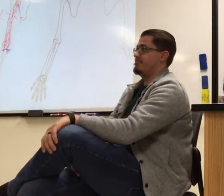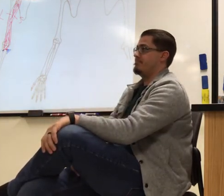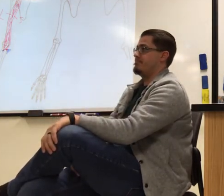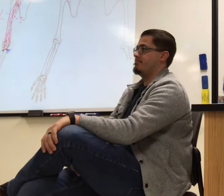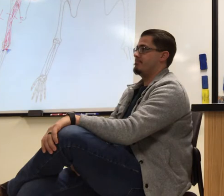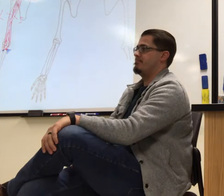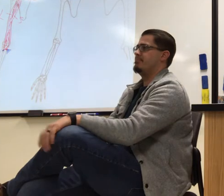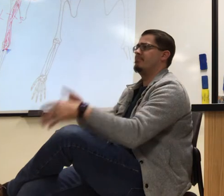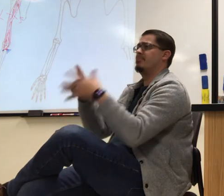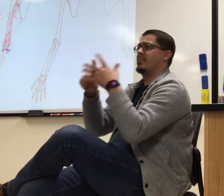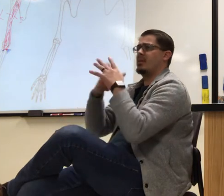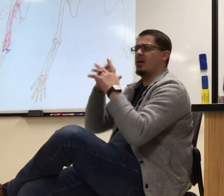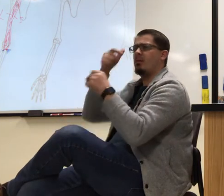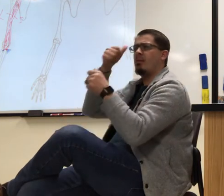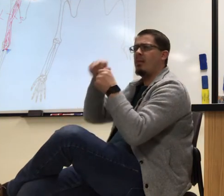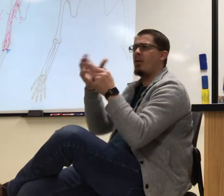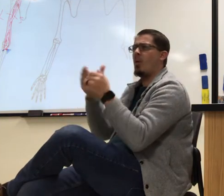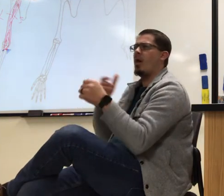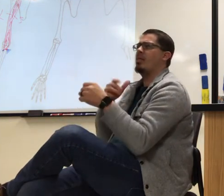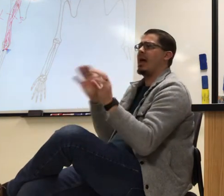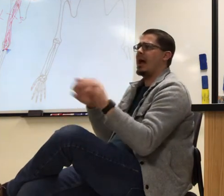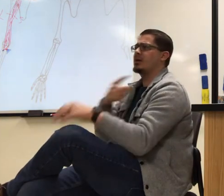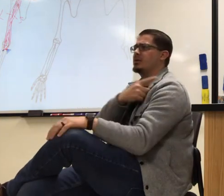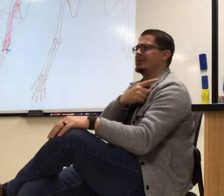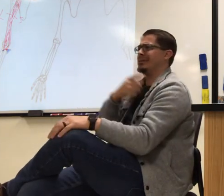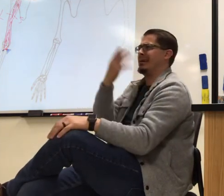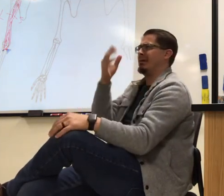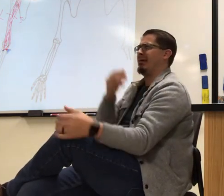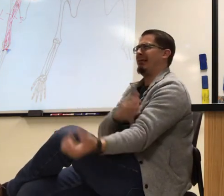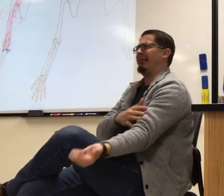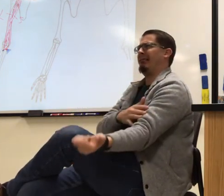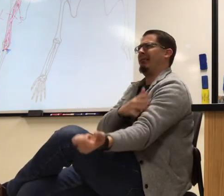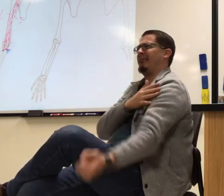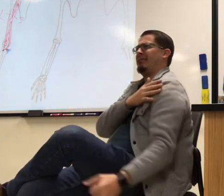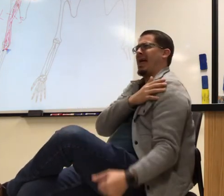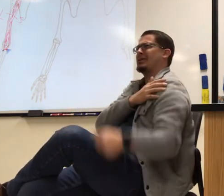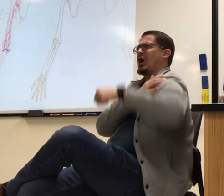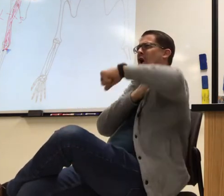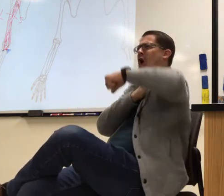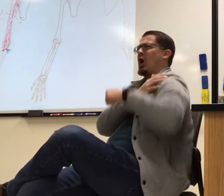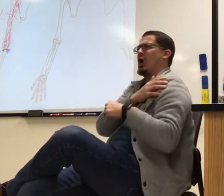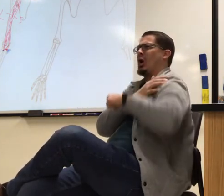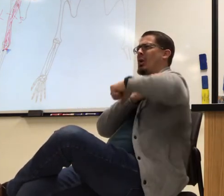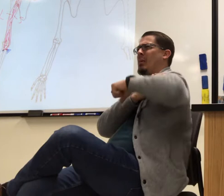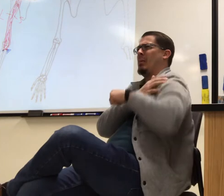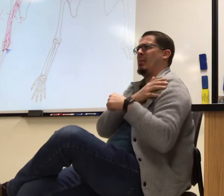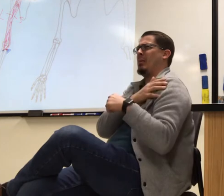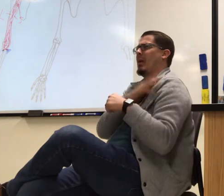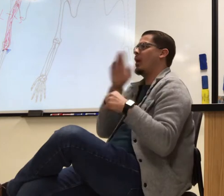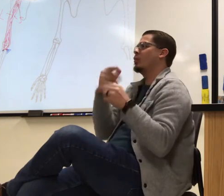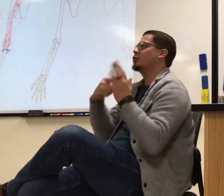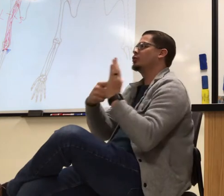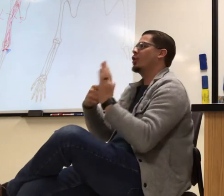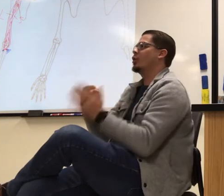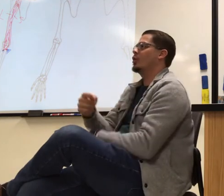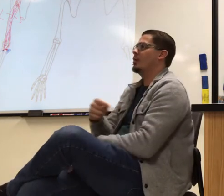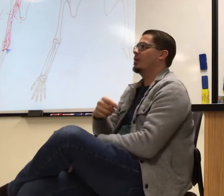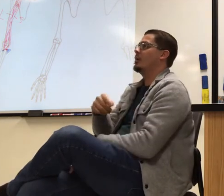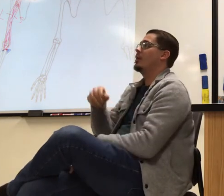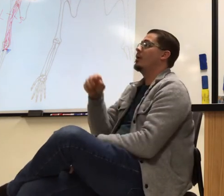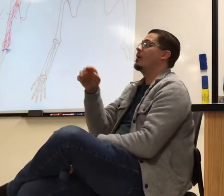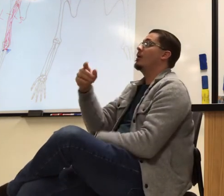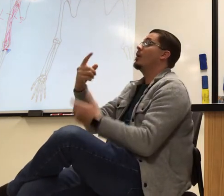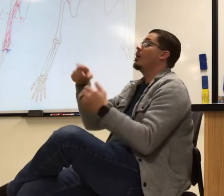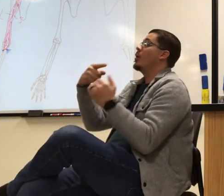Now you're starting to remember what these actions are. It's like, I don't know what flex arm is. You know, and I'll animate for them to review you, but I'm